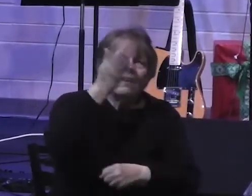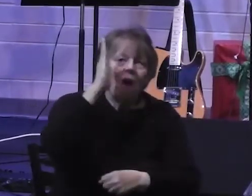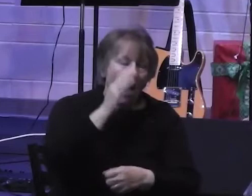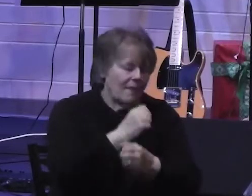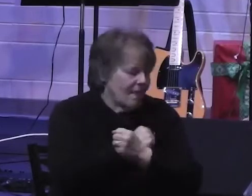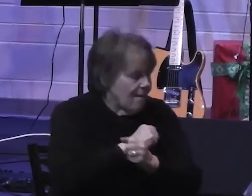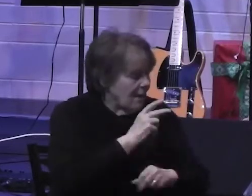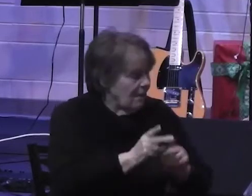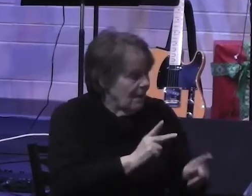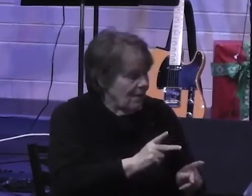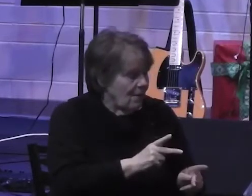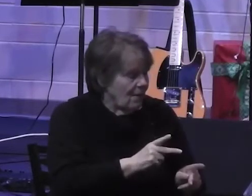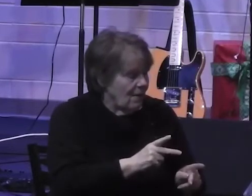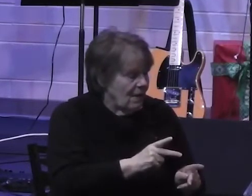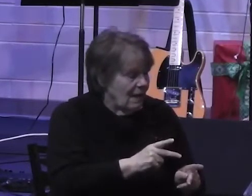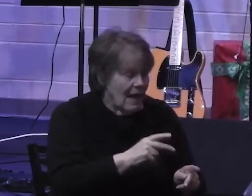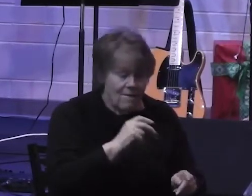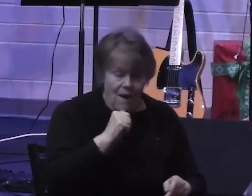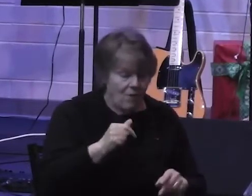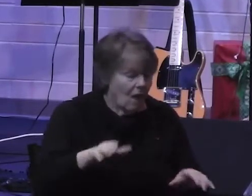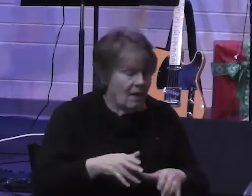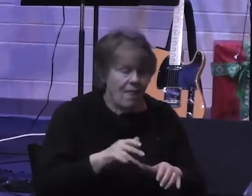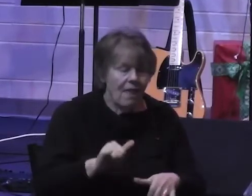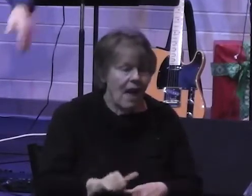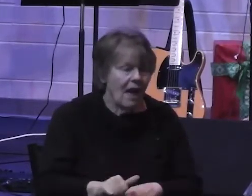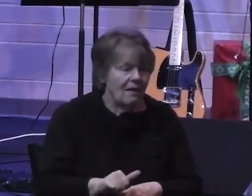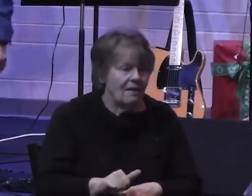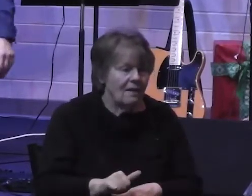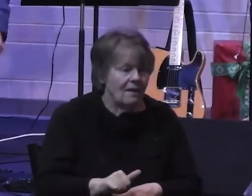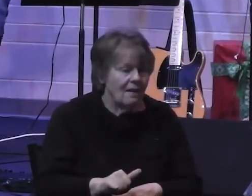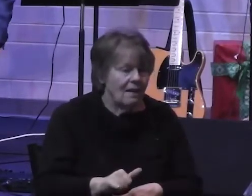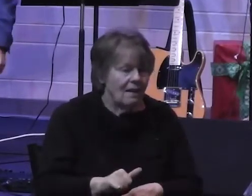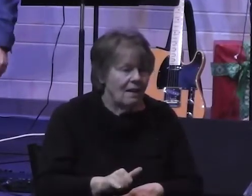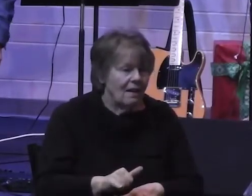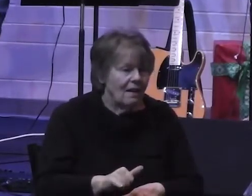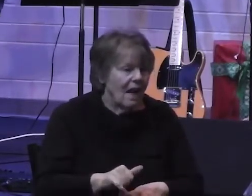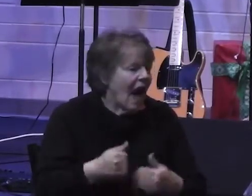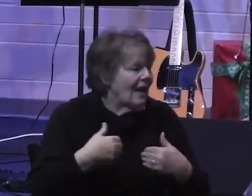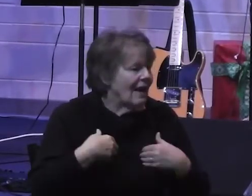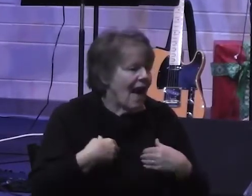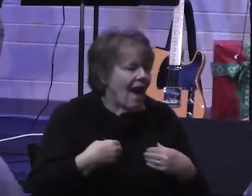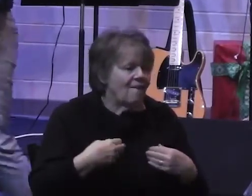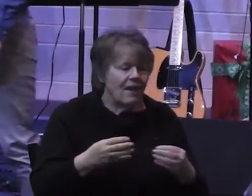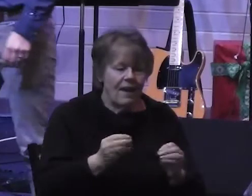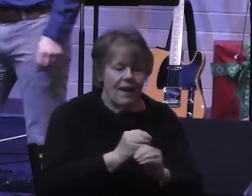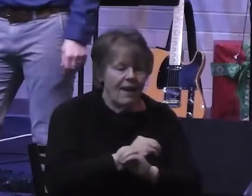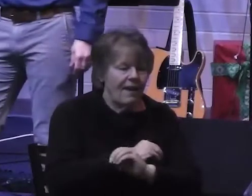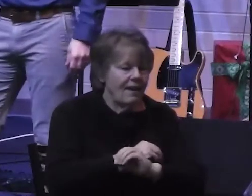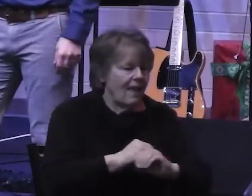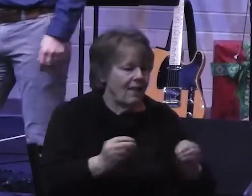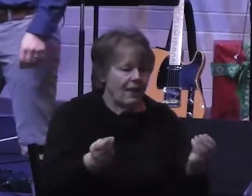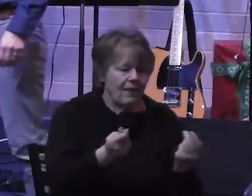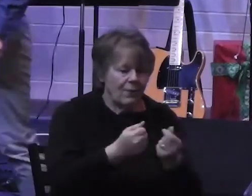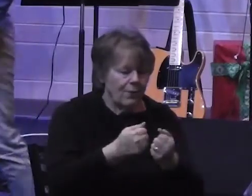love people, if I haven't hung it on that, then all I have is nothing.